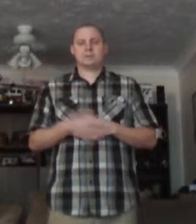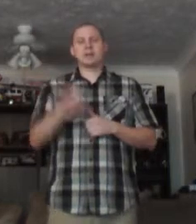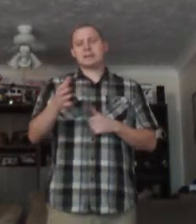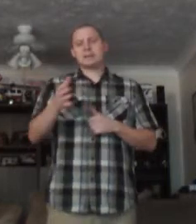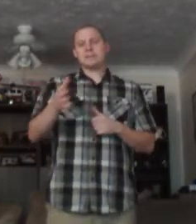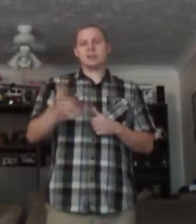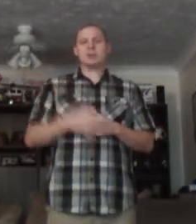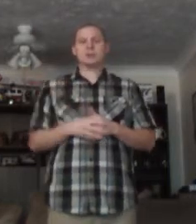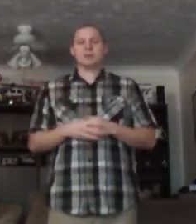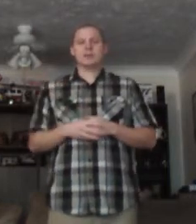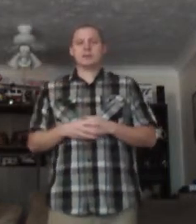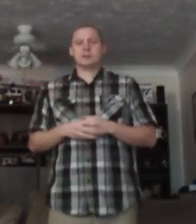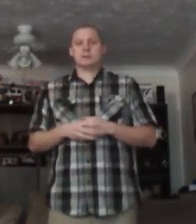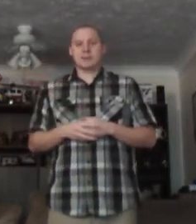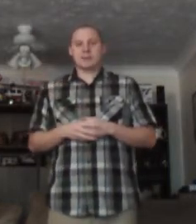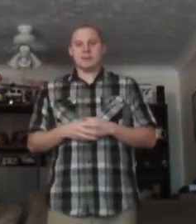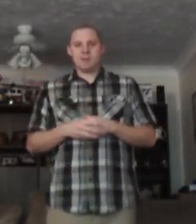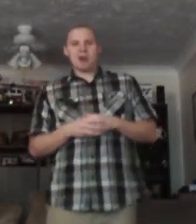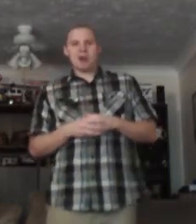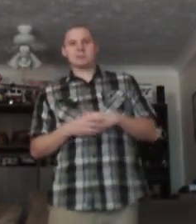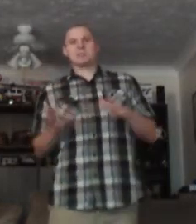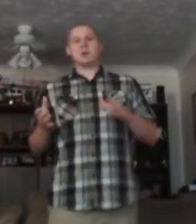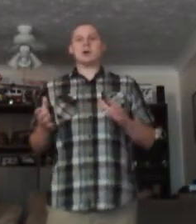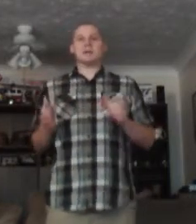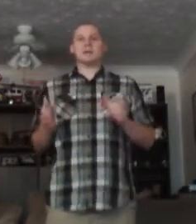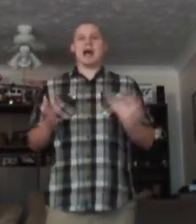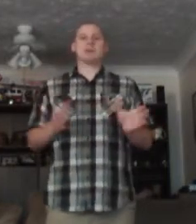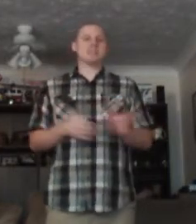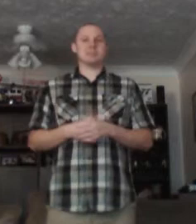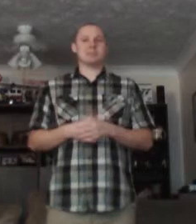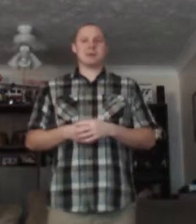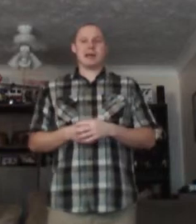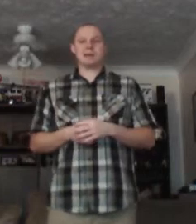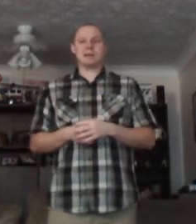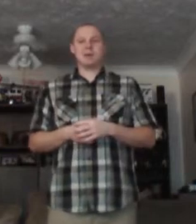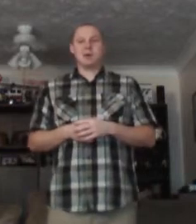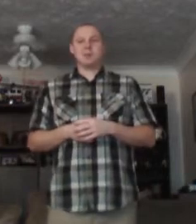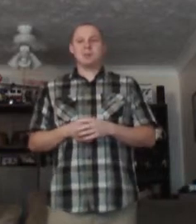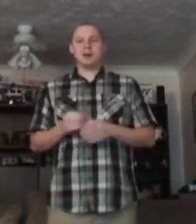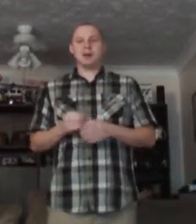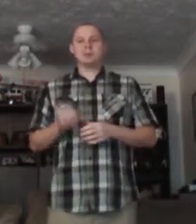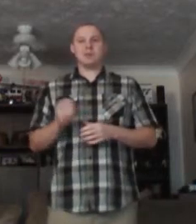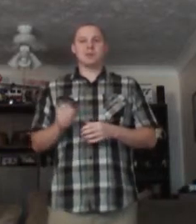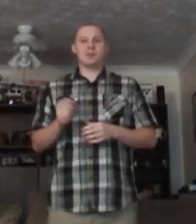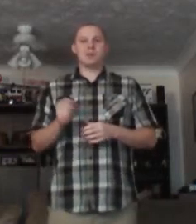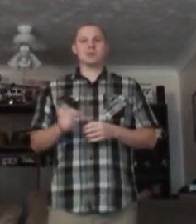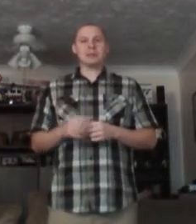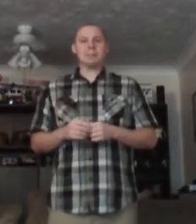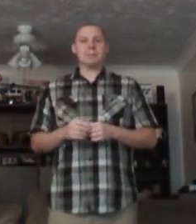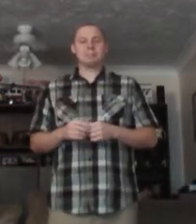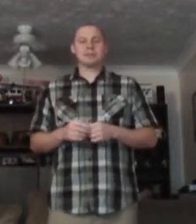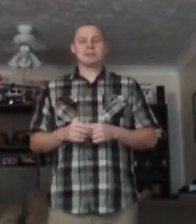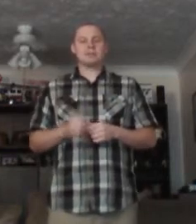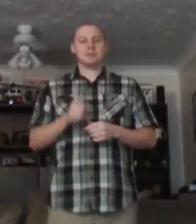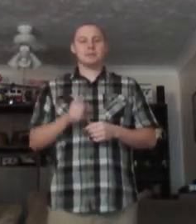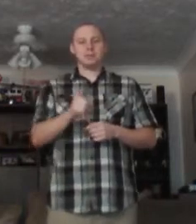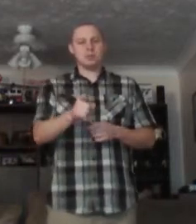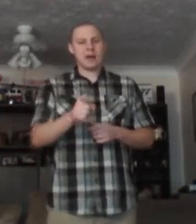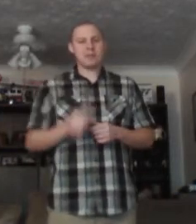Luckily for you, today the fire was small and the house didn't burn down. But more importantly, you have